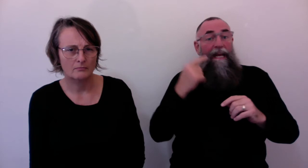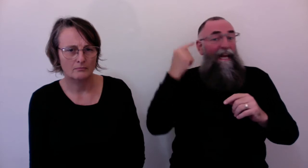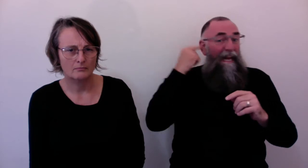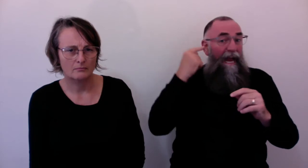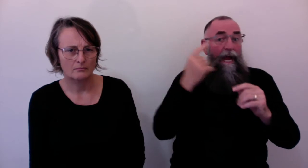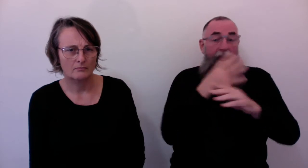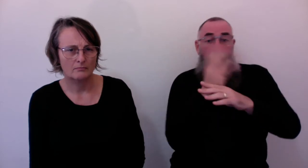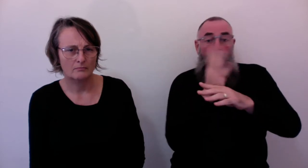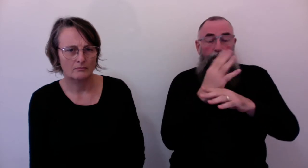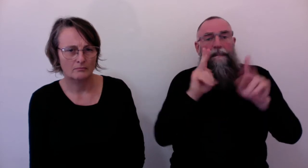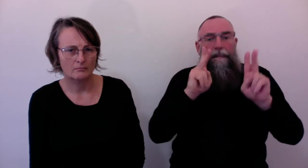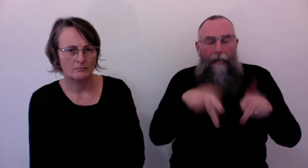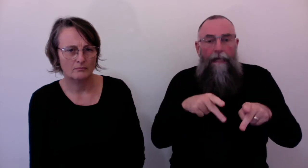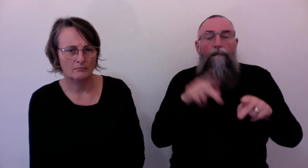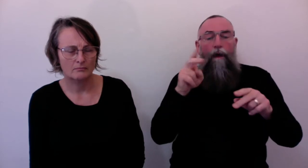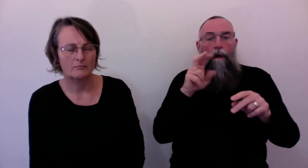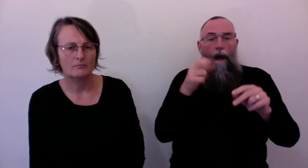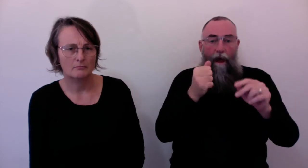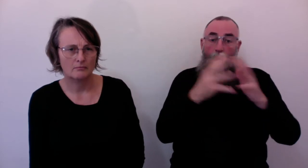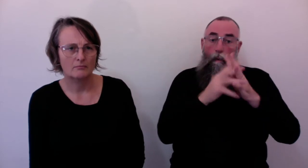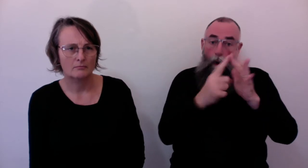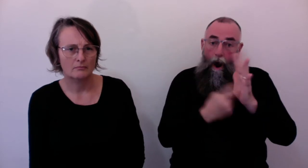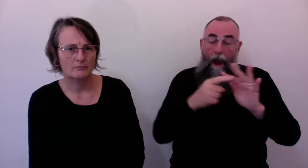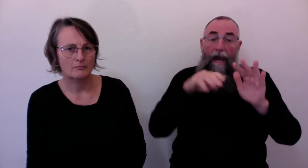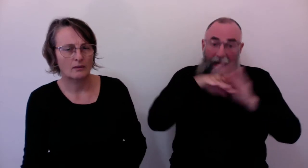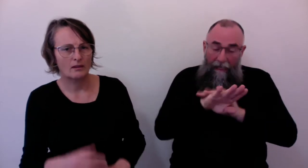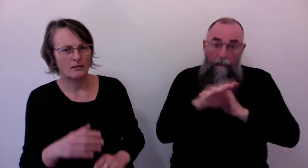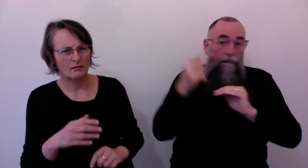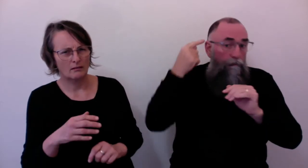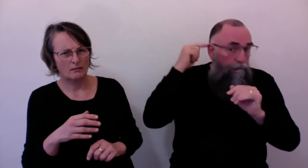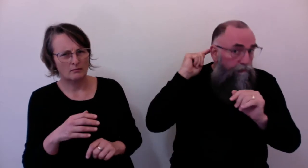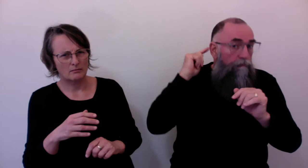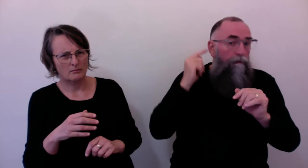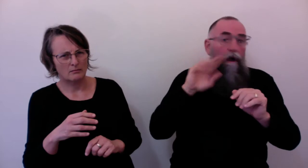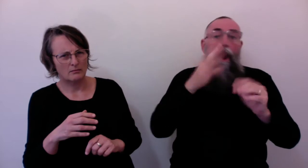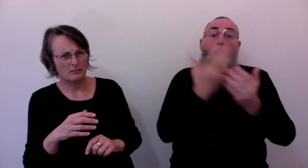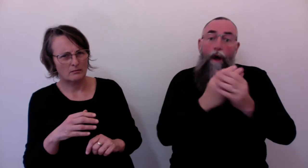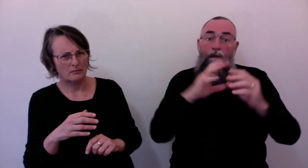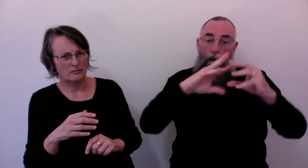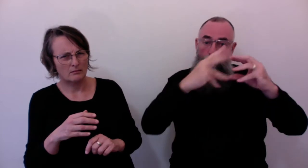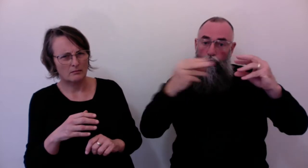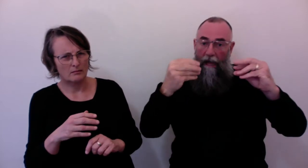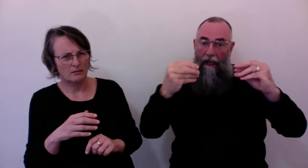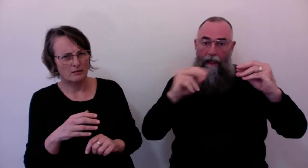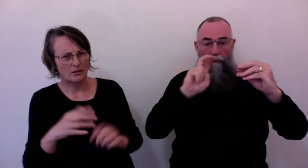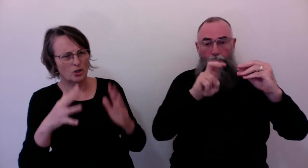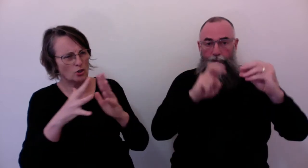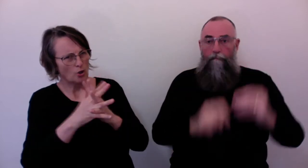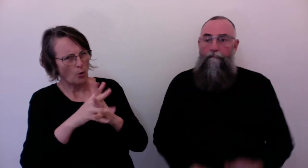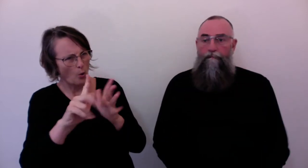through my brain So the wires go into your ear or into your brain? into the ear shell, into the ear. And then that vibrates around the sound and then into your